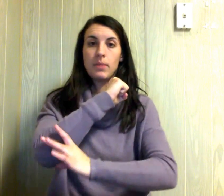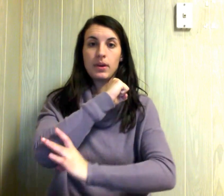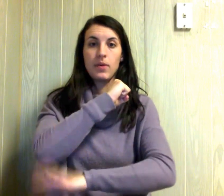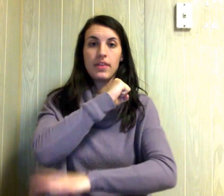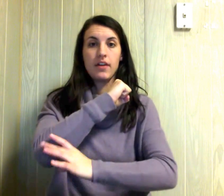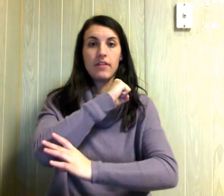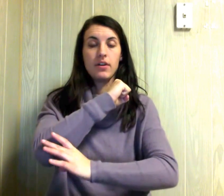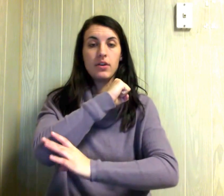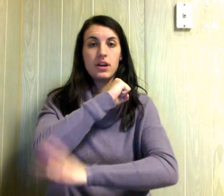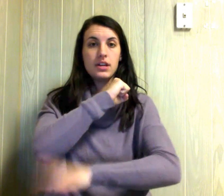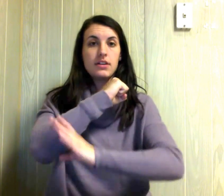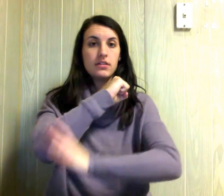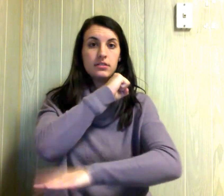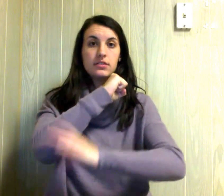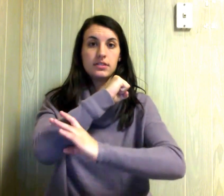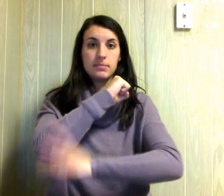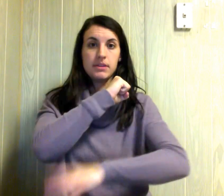away the elbow. September.